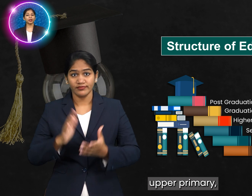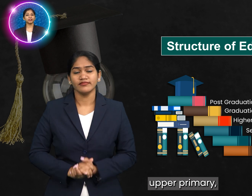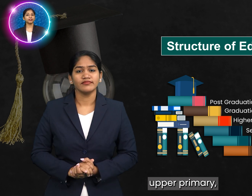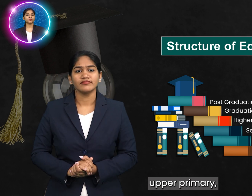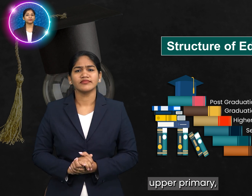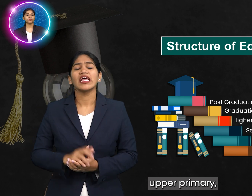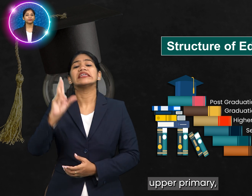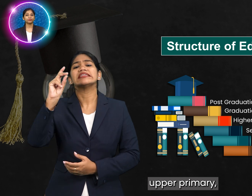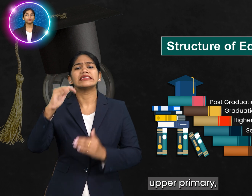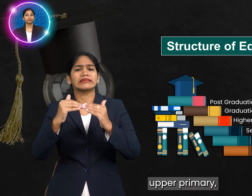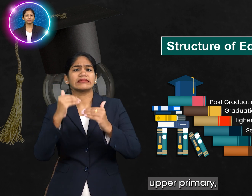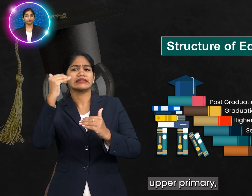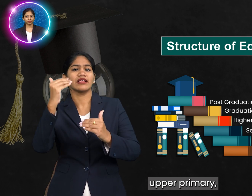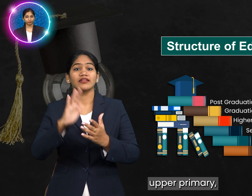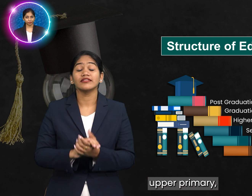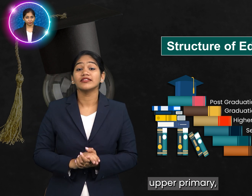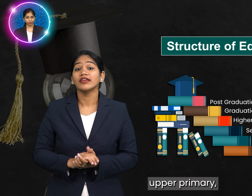upper primary,